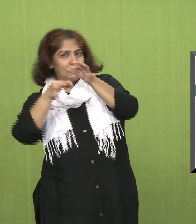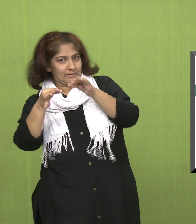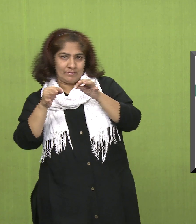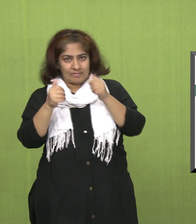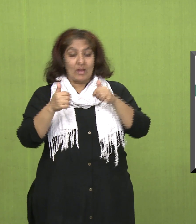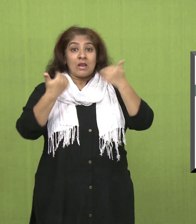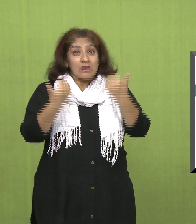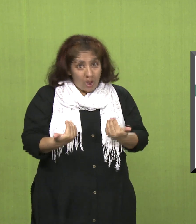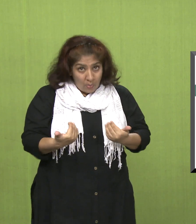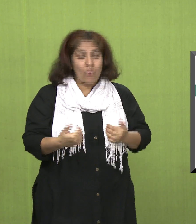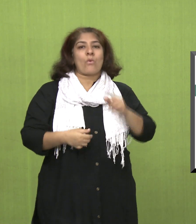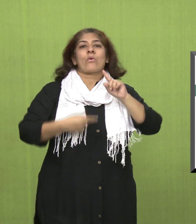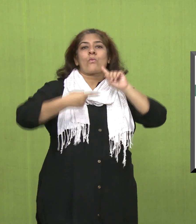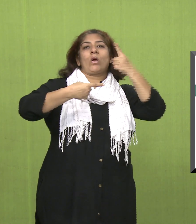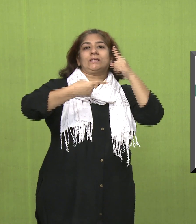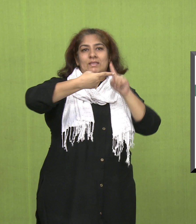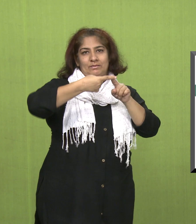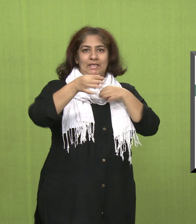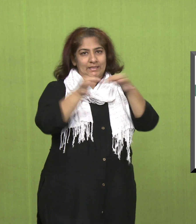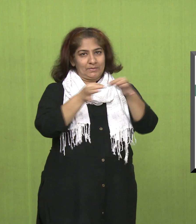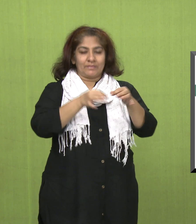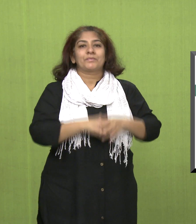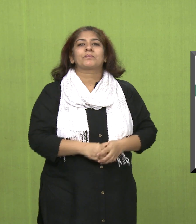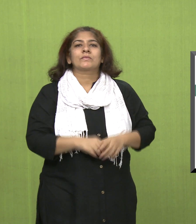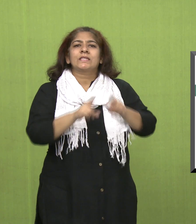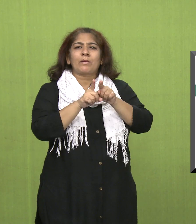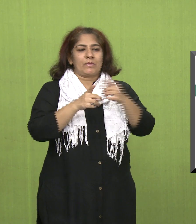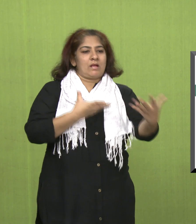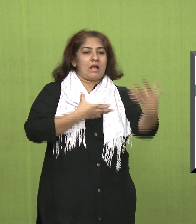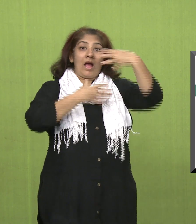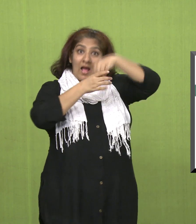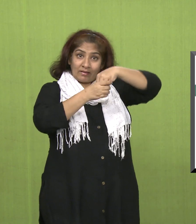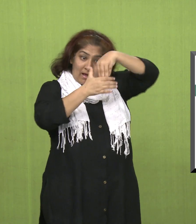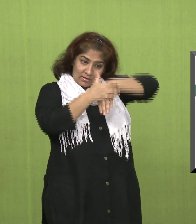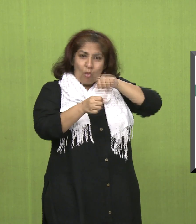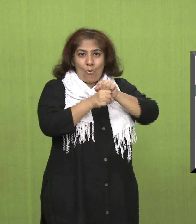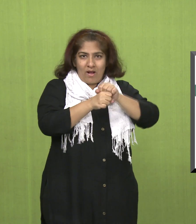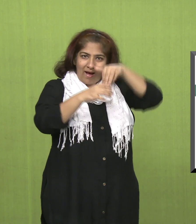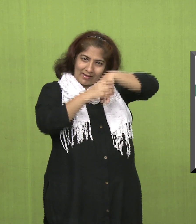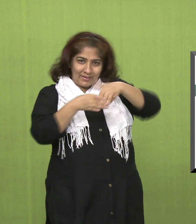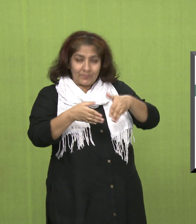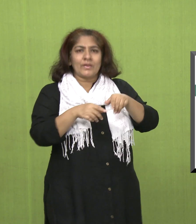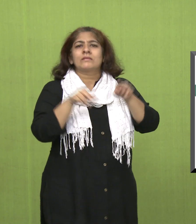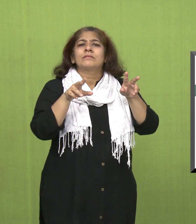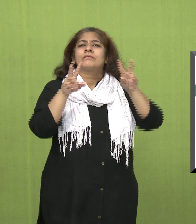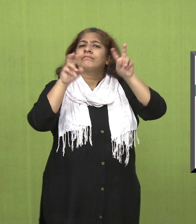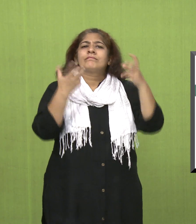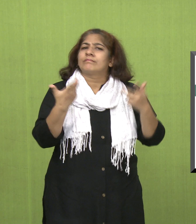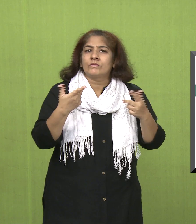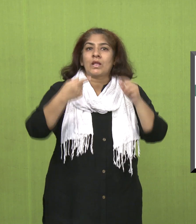understand the internal sources, and then we will understand the external sources. The first one is internal